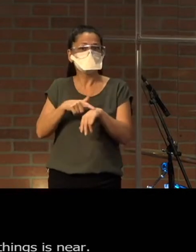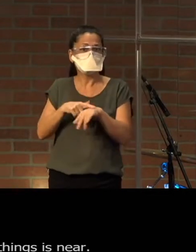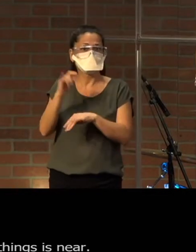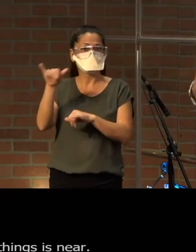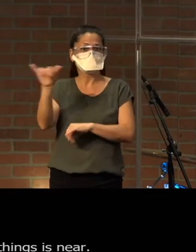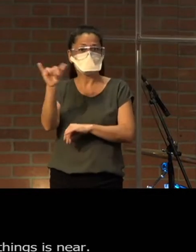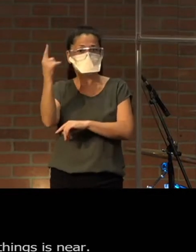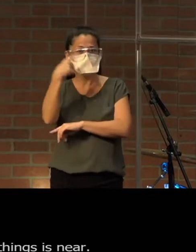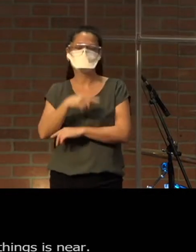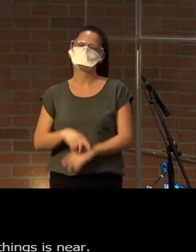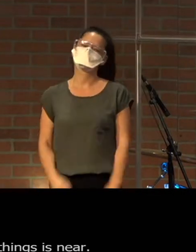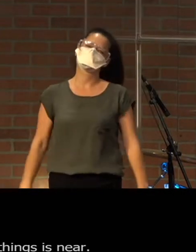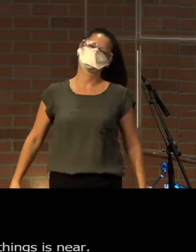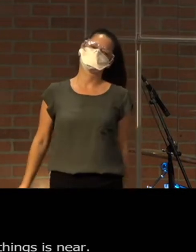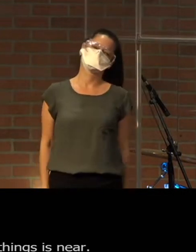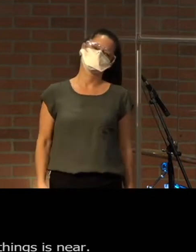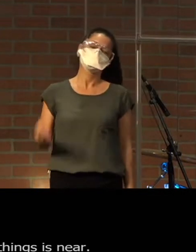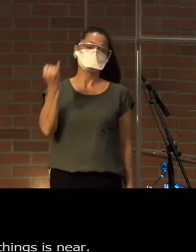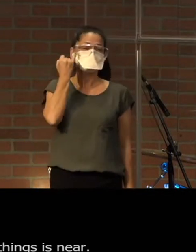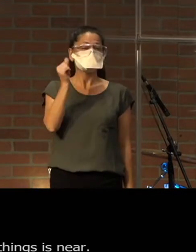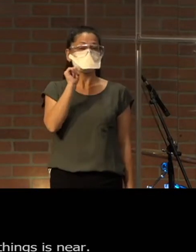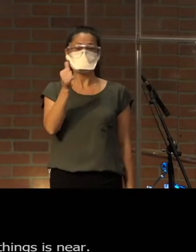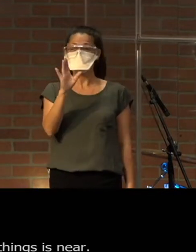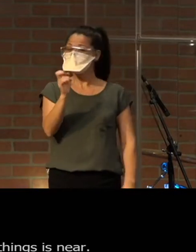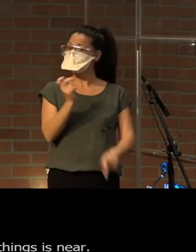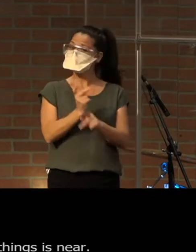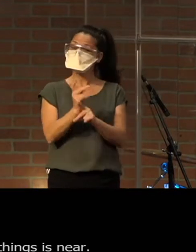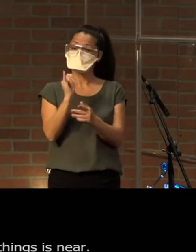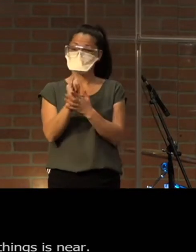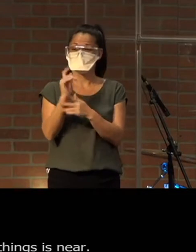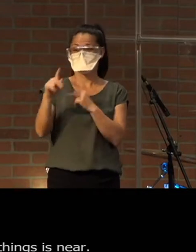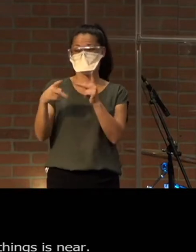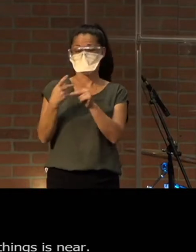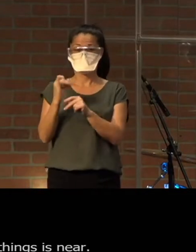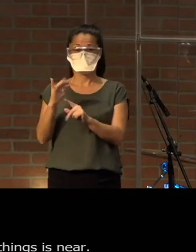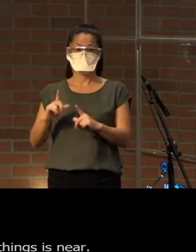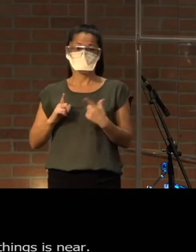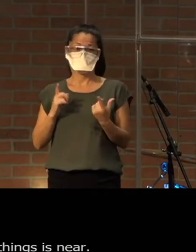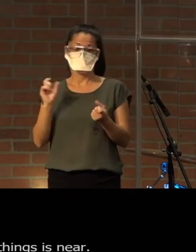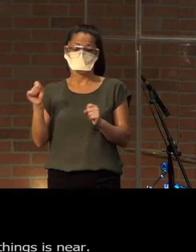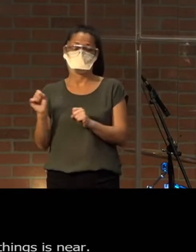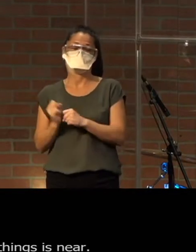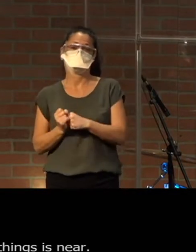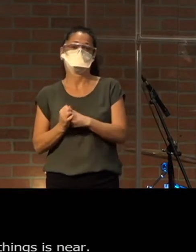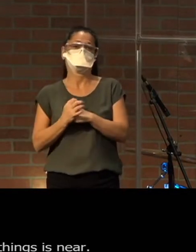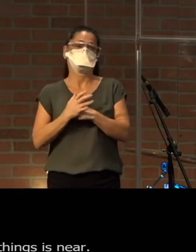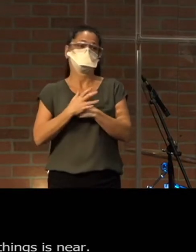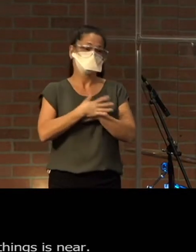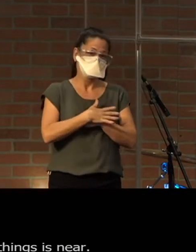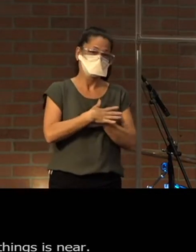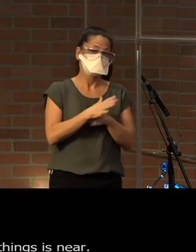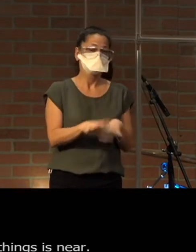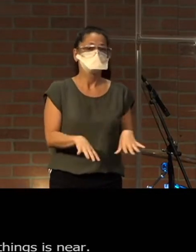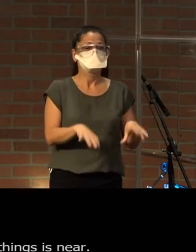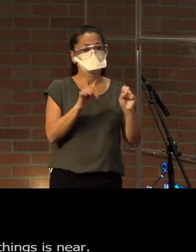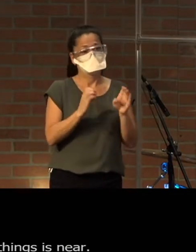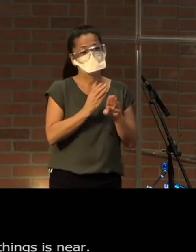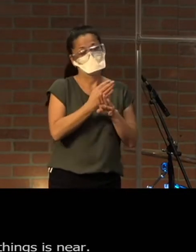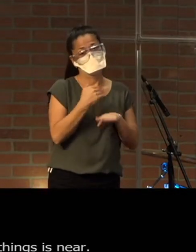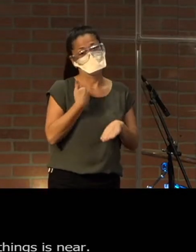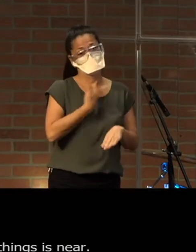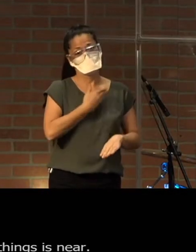on and so on. And if we aren't careful, that kind of living can bleed into, if not entirely take over,